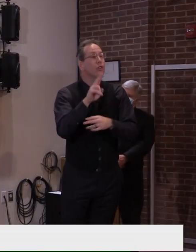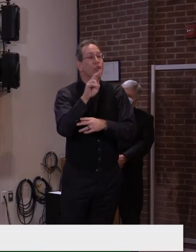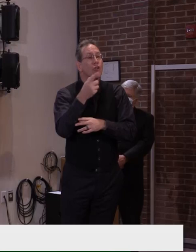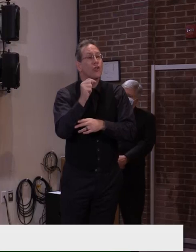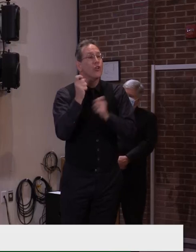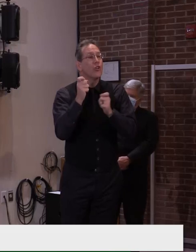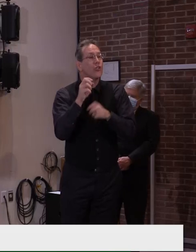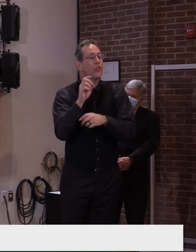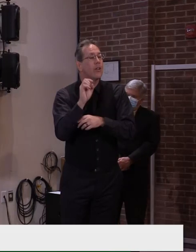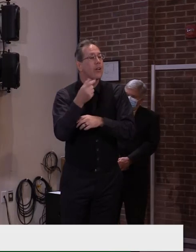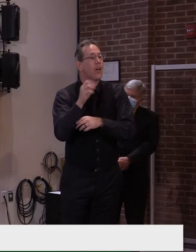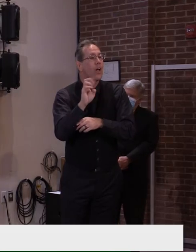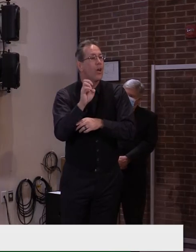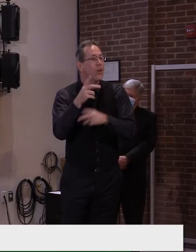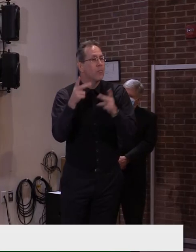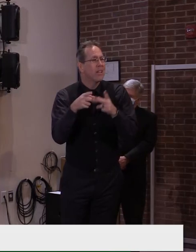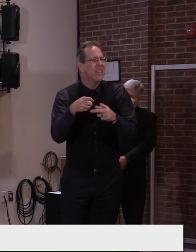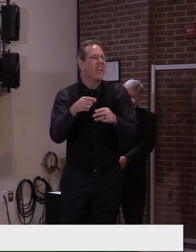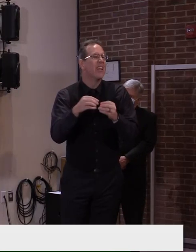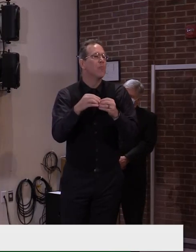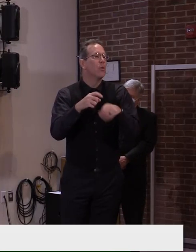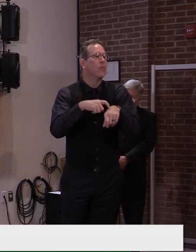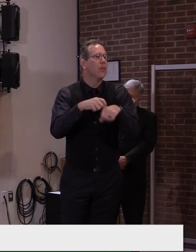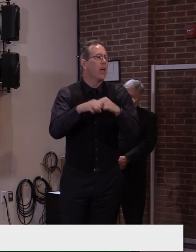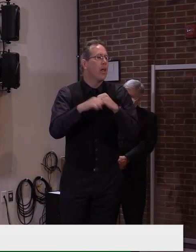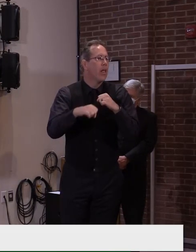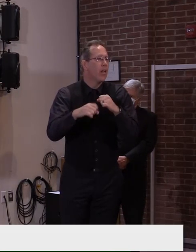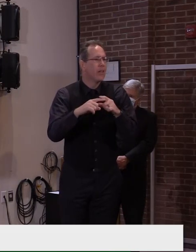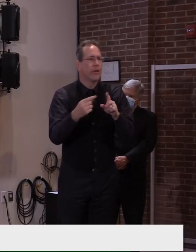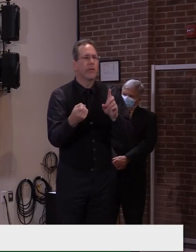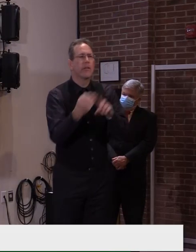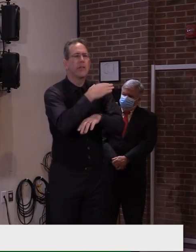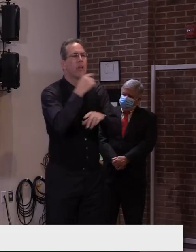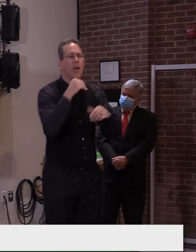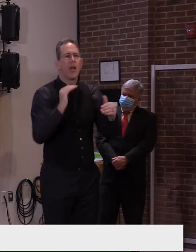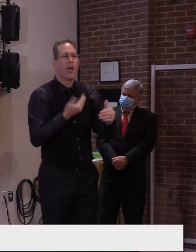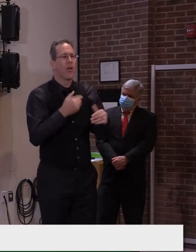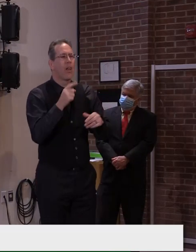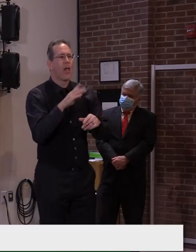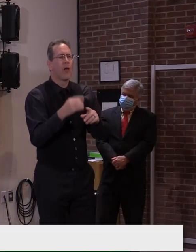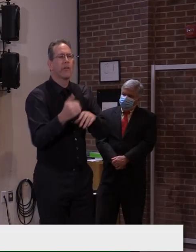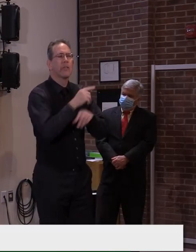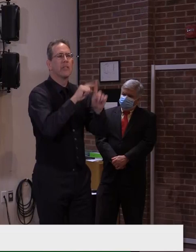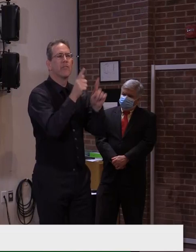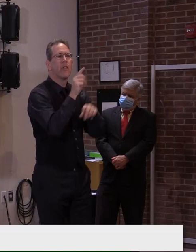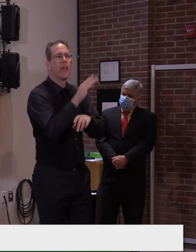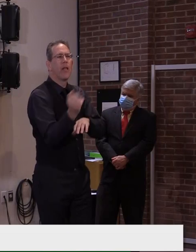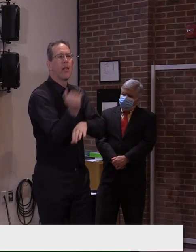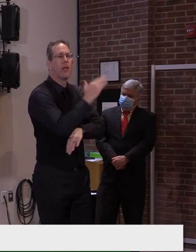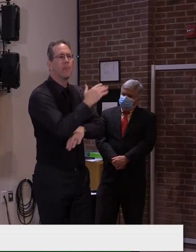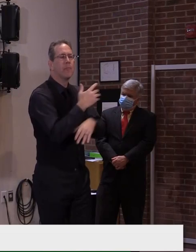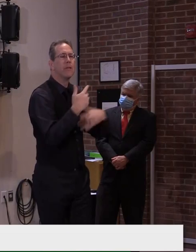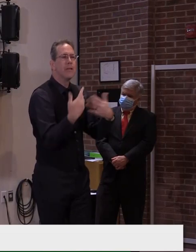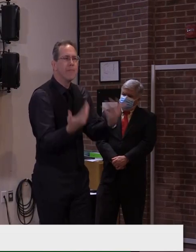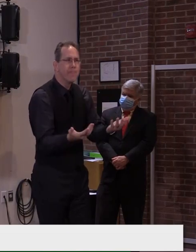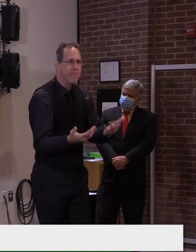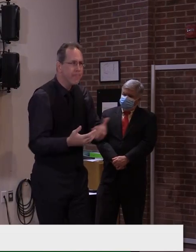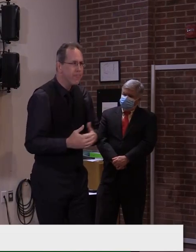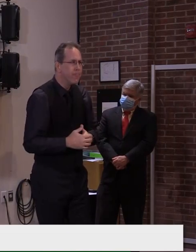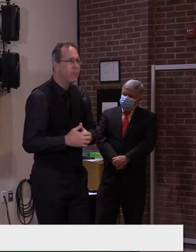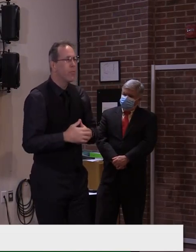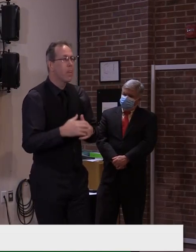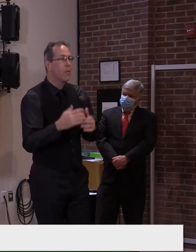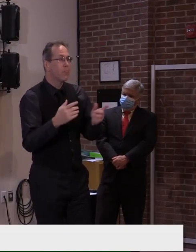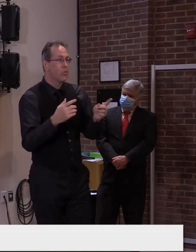have a longer wait based on those laboratories' performance. So it's not really Rutland's performance versus